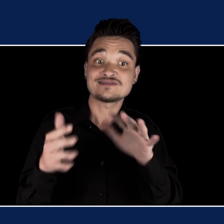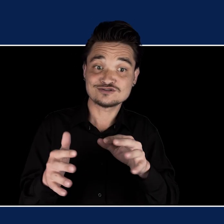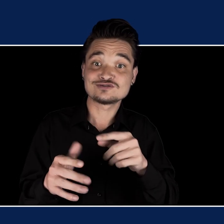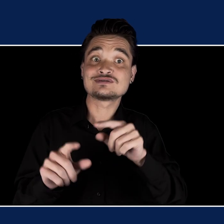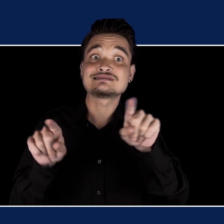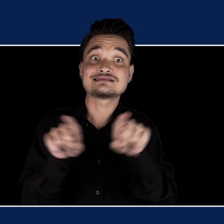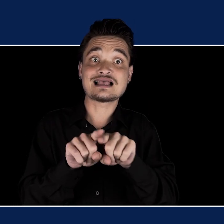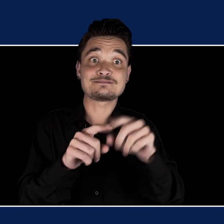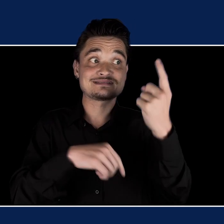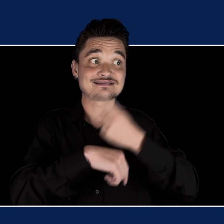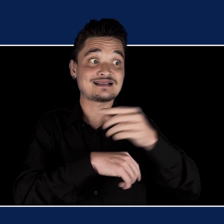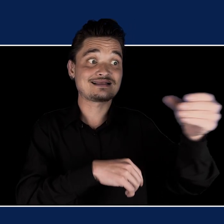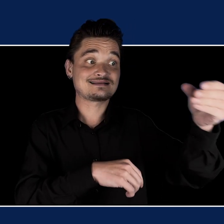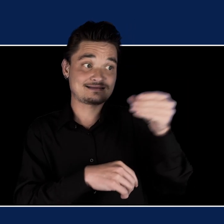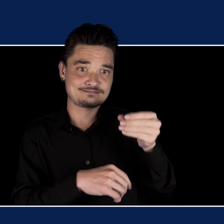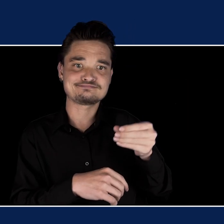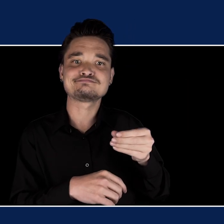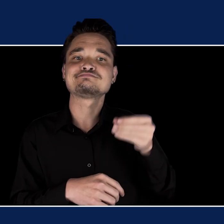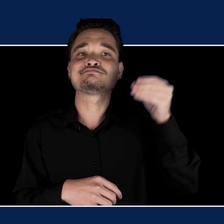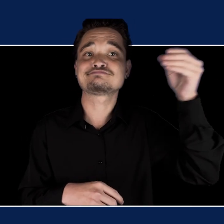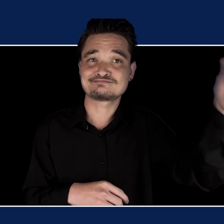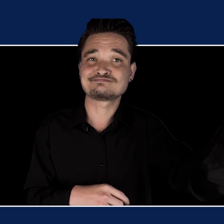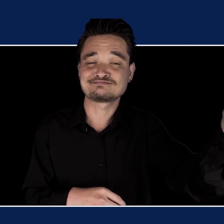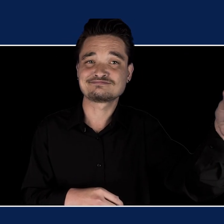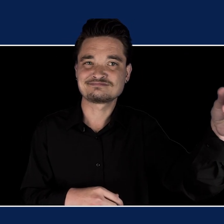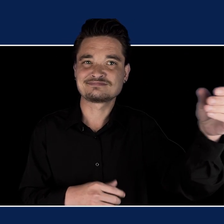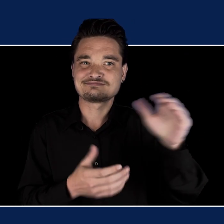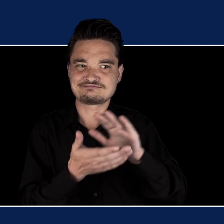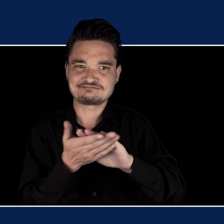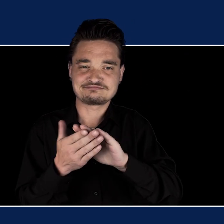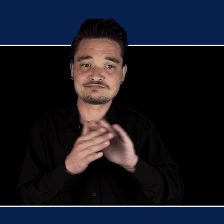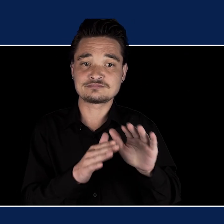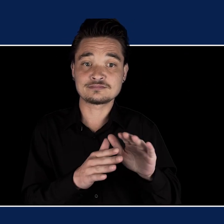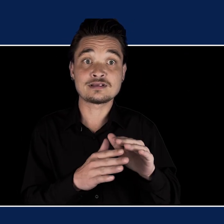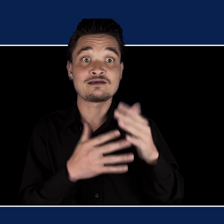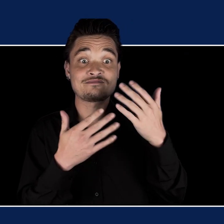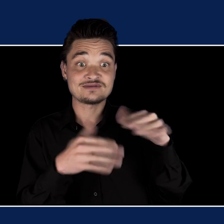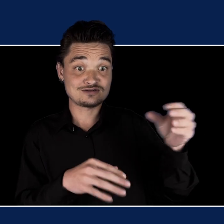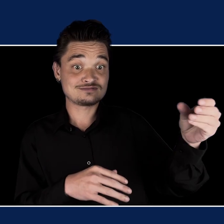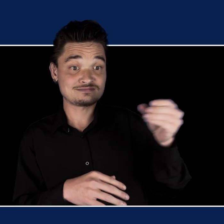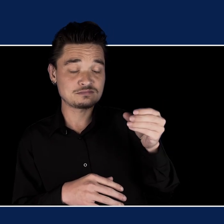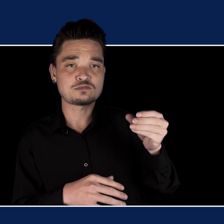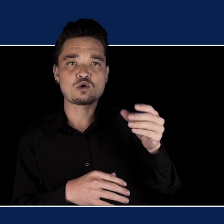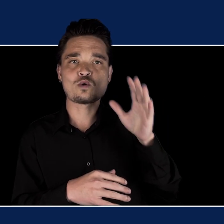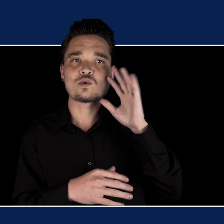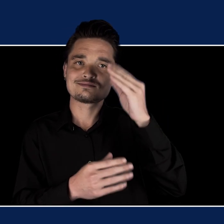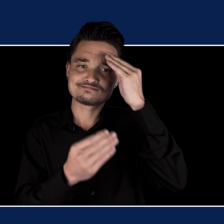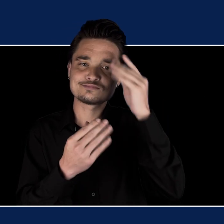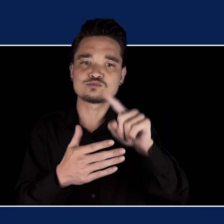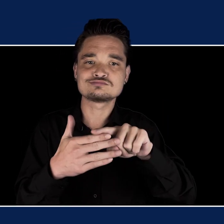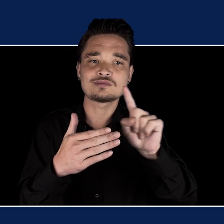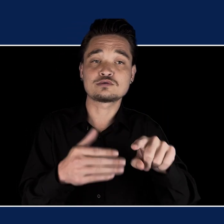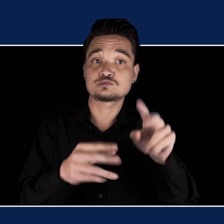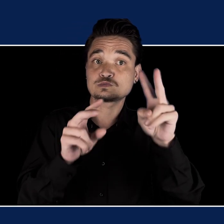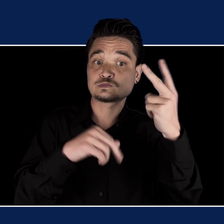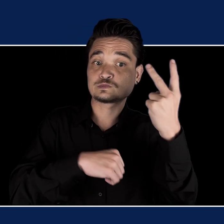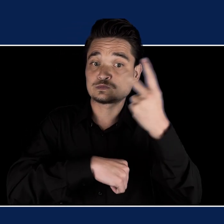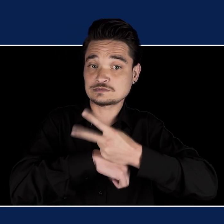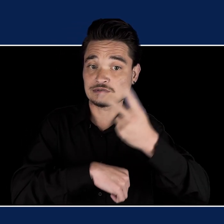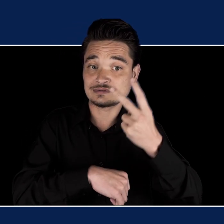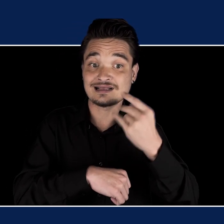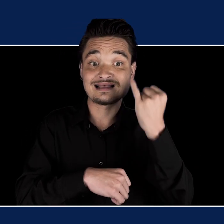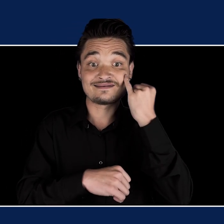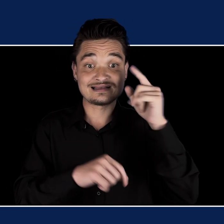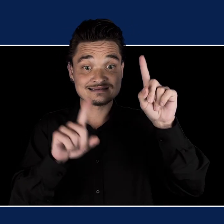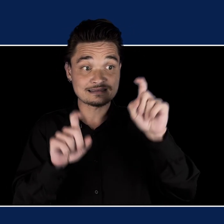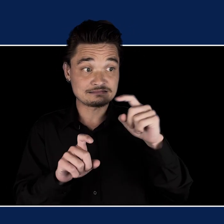it. After the test, you'll get your results in 2 days. If the test shows that bacteria are not